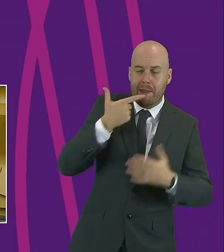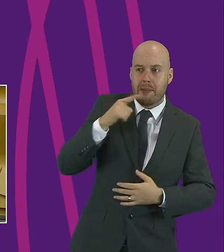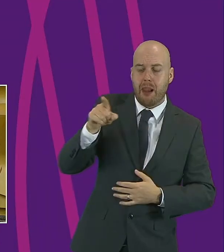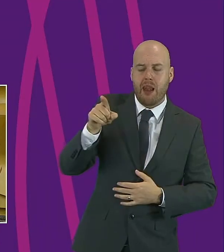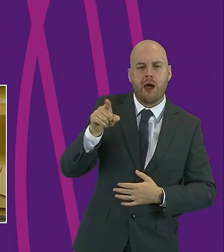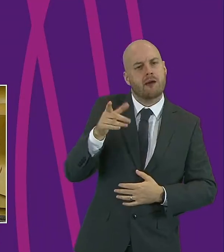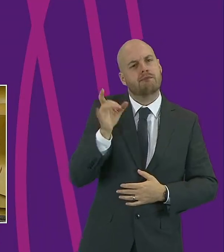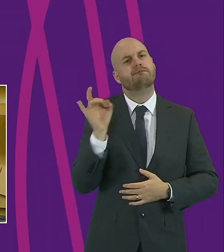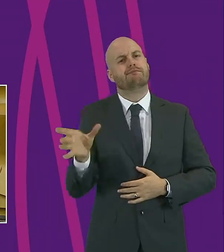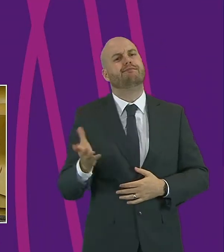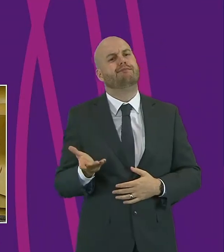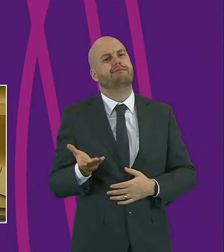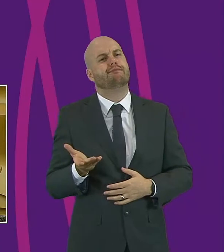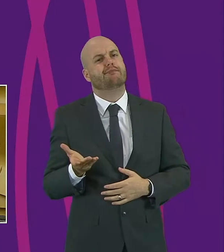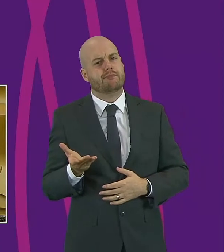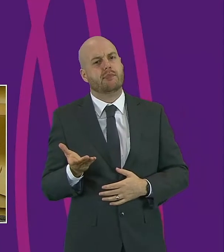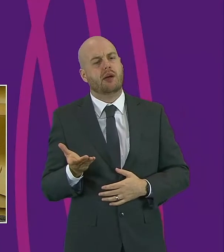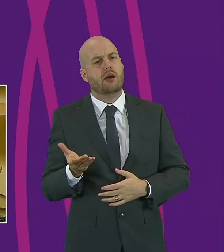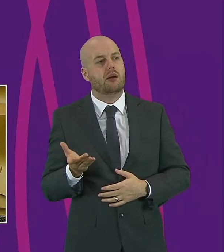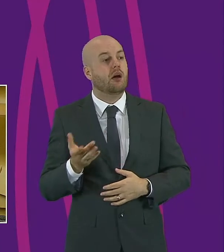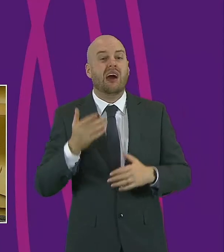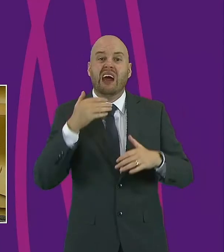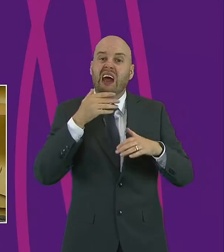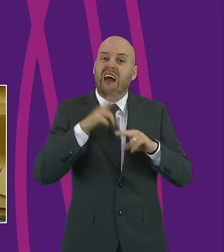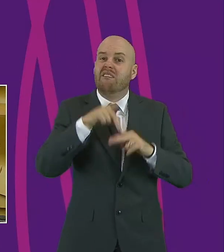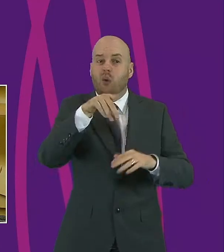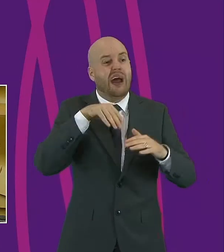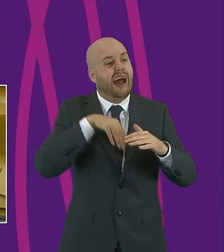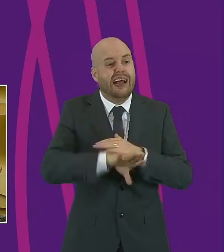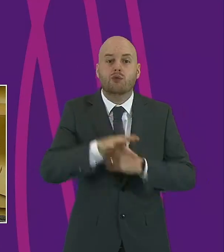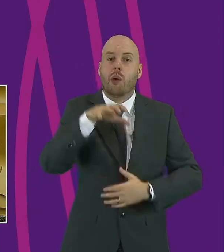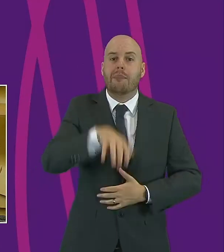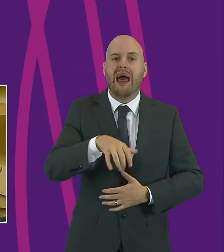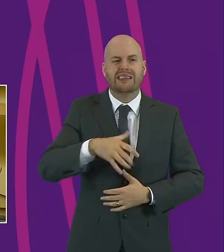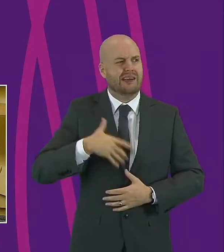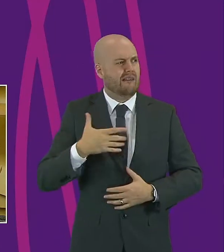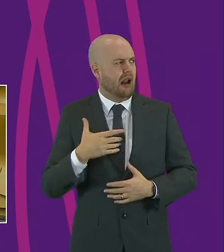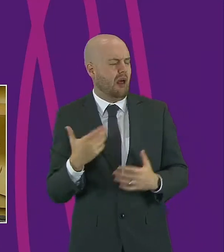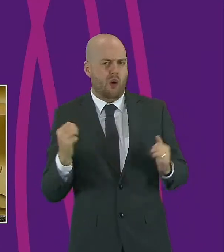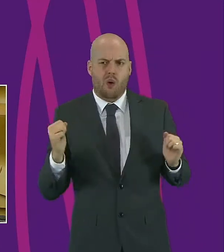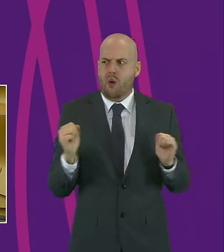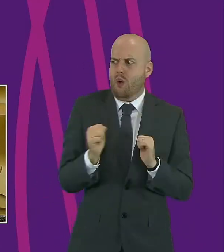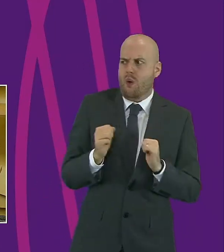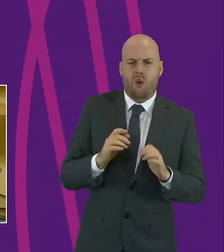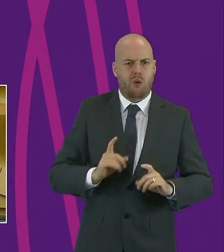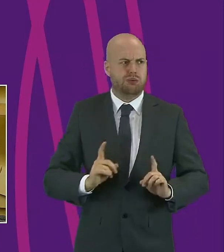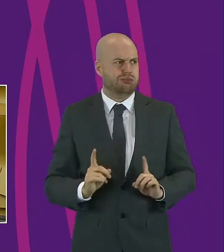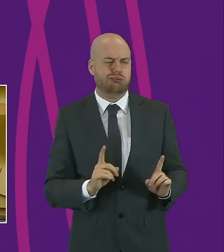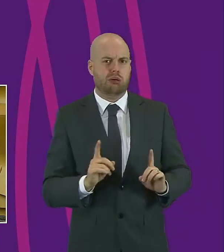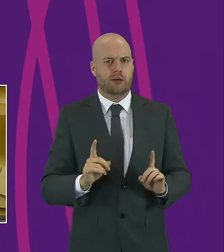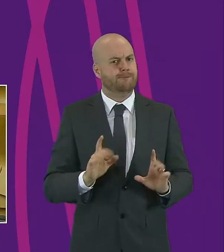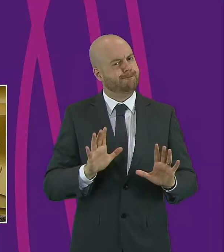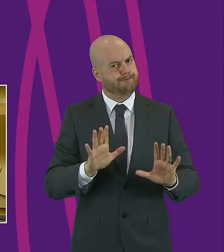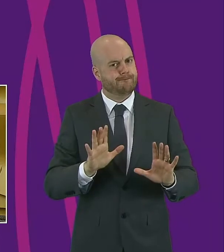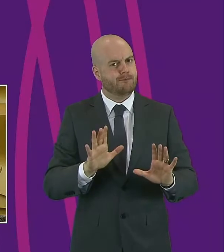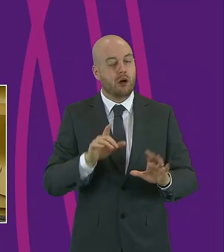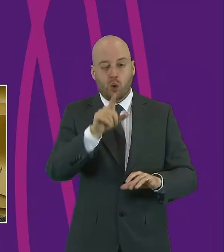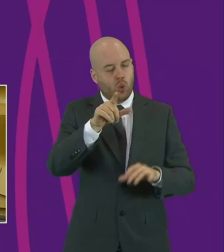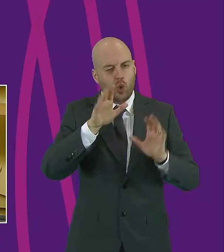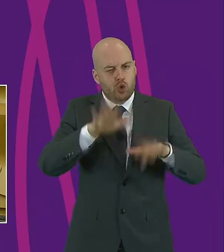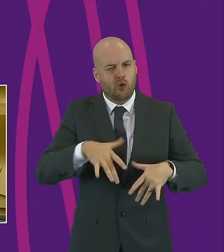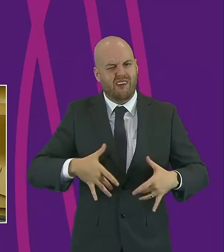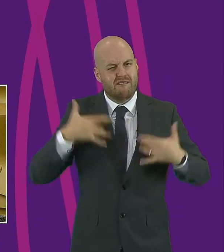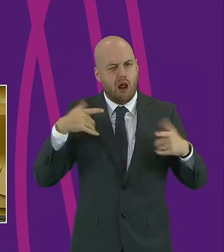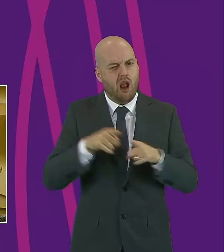where physical distancing may not be possible. And ask yourself whether your social life feels normal, because it shouldn't at the moment feel entirely normal. Wherever